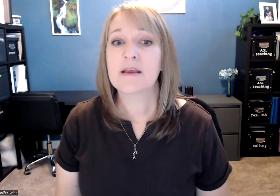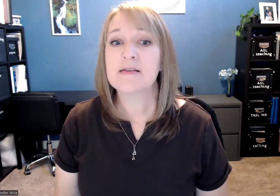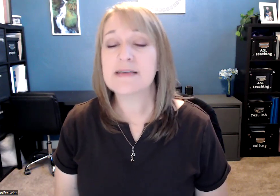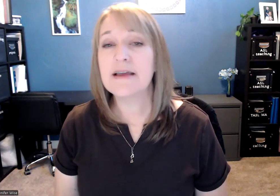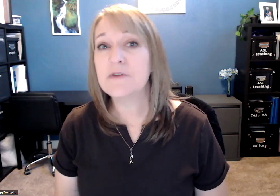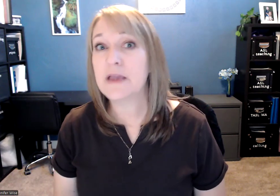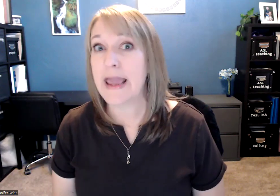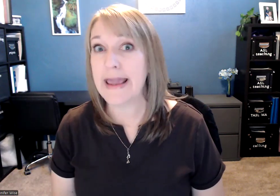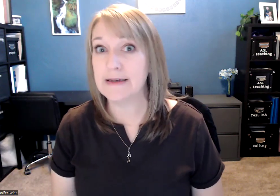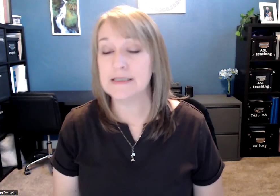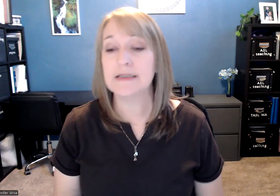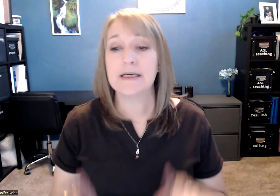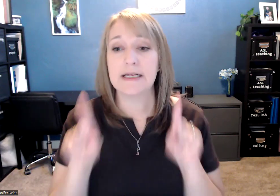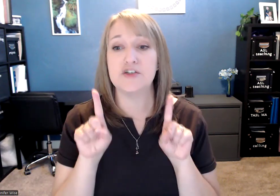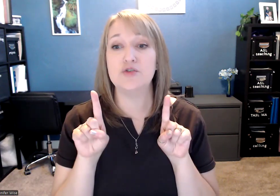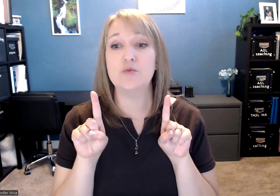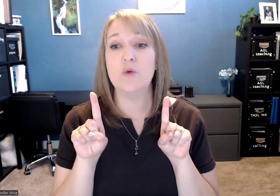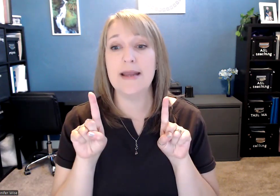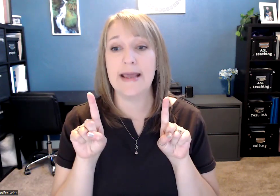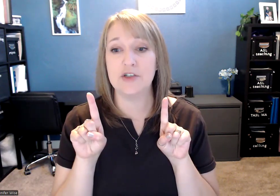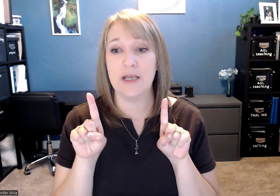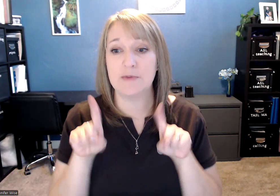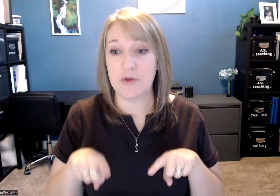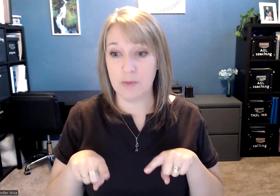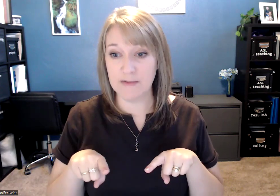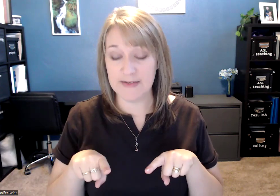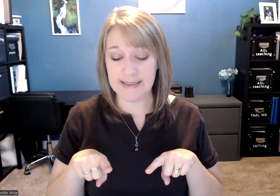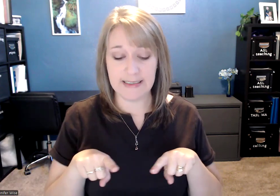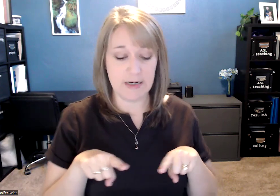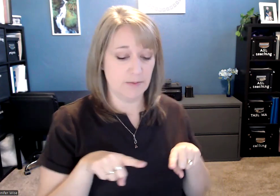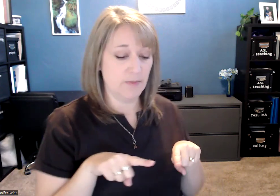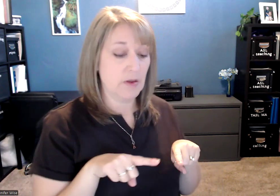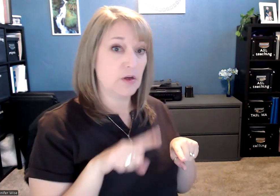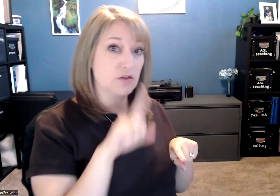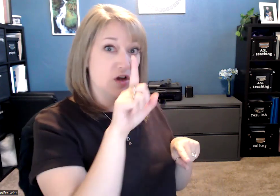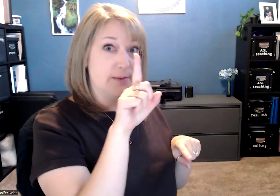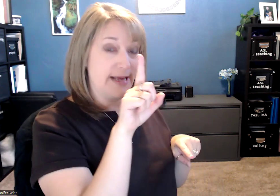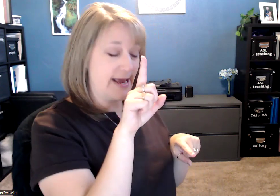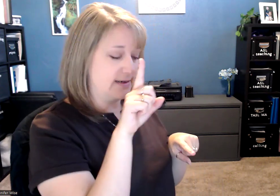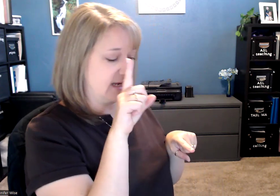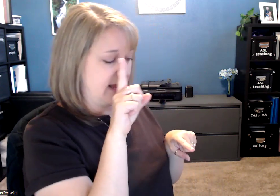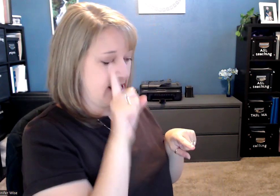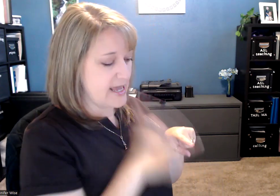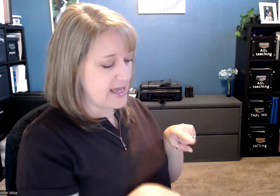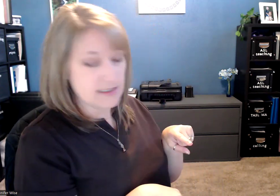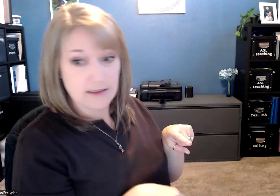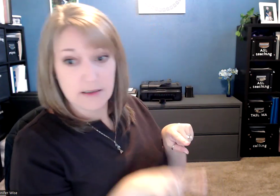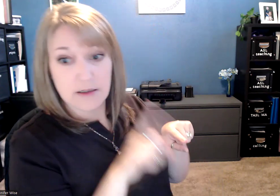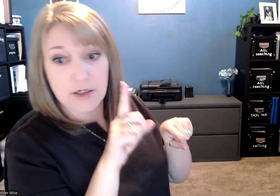The sign for can't is two one hand shapes with your palms facing down. Your dominant hand is going to hit